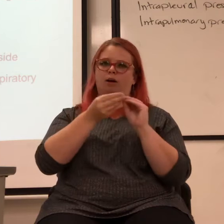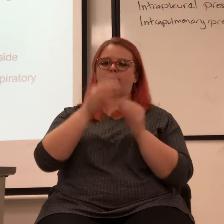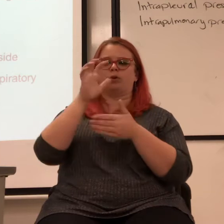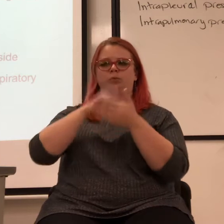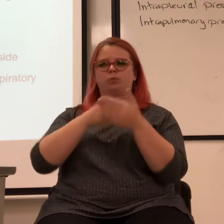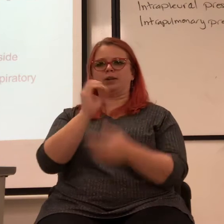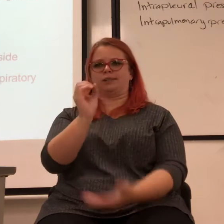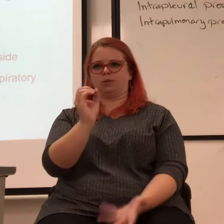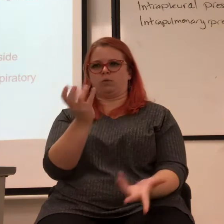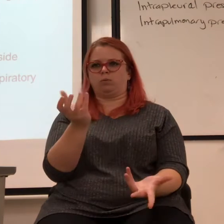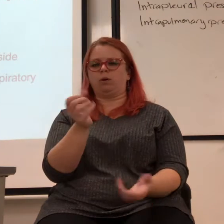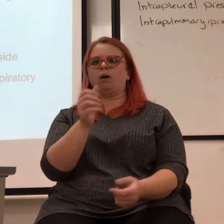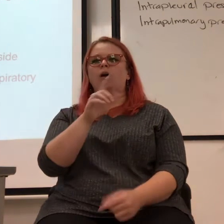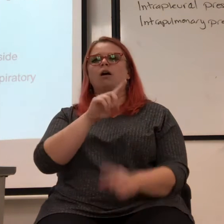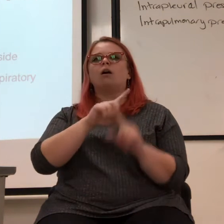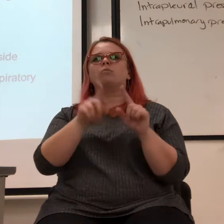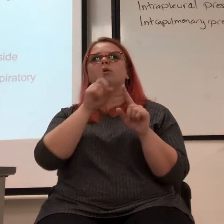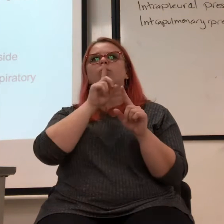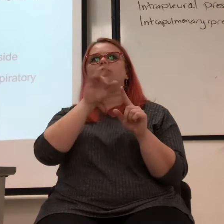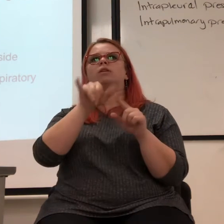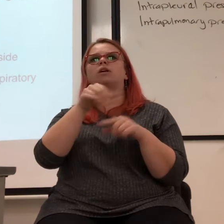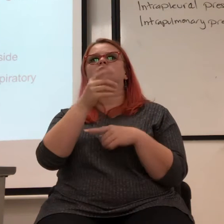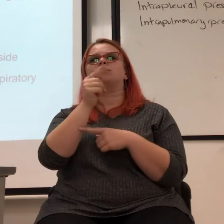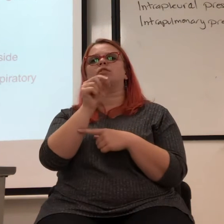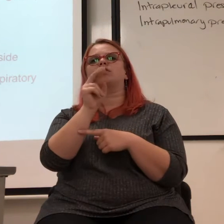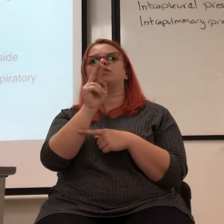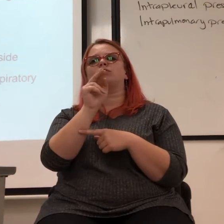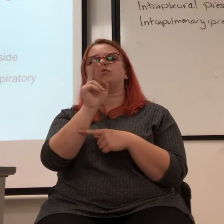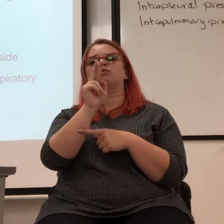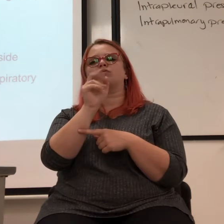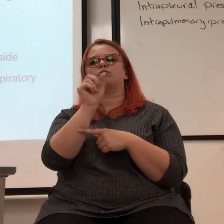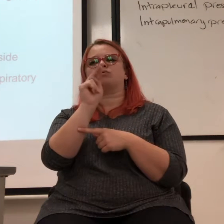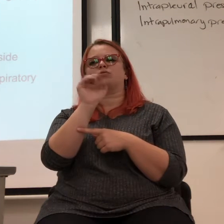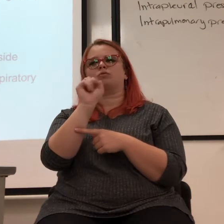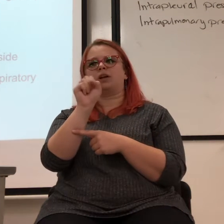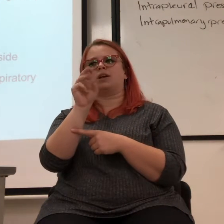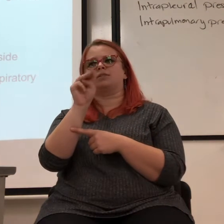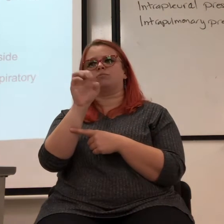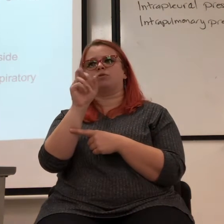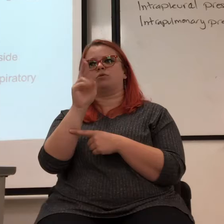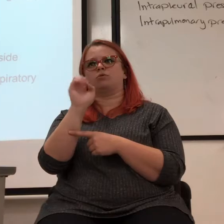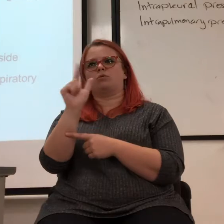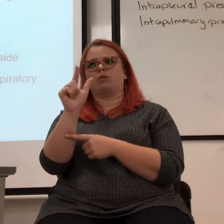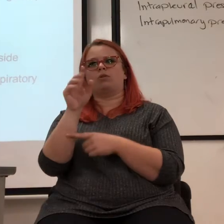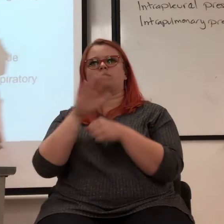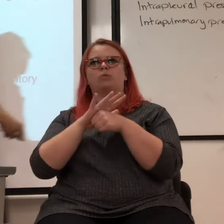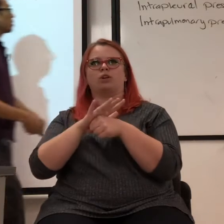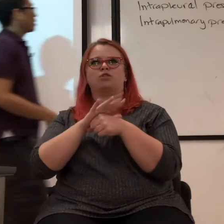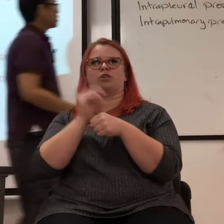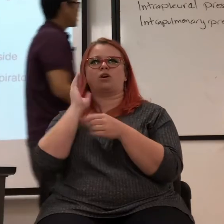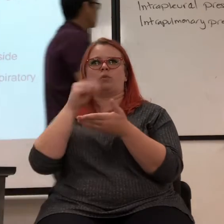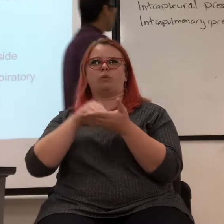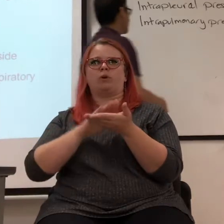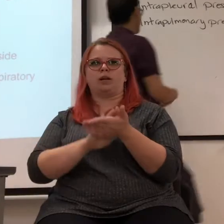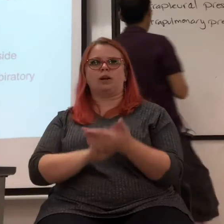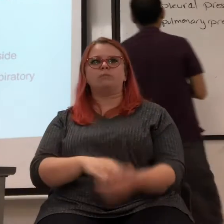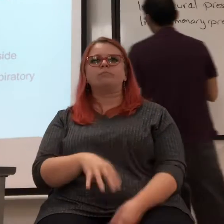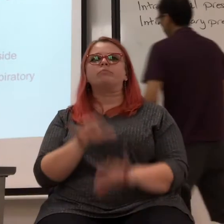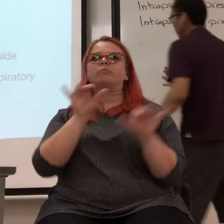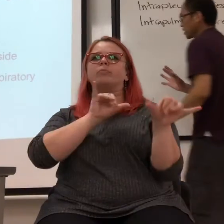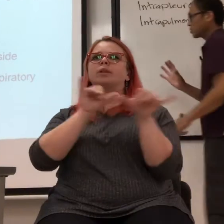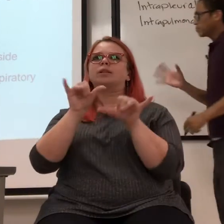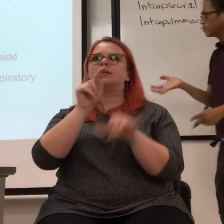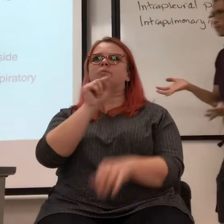zero. We call that the transmural pressure, this equation at the bottom. Wait, we're rewriting here. The same